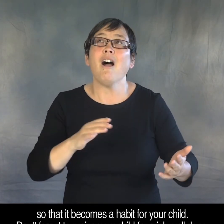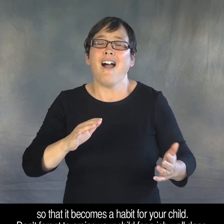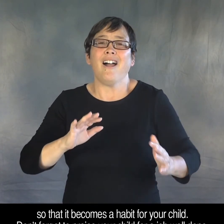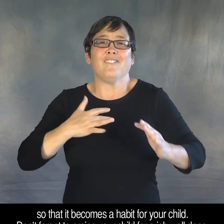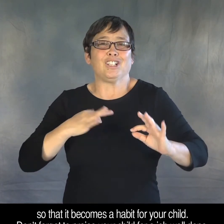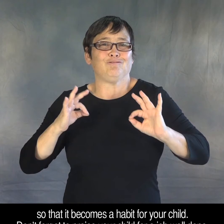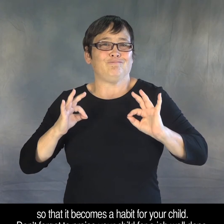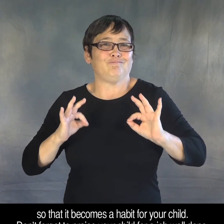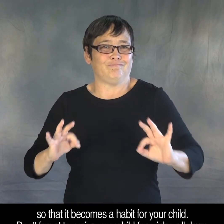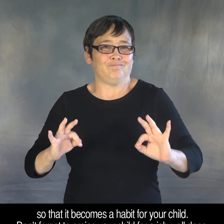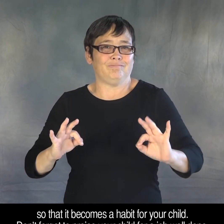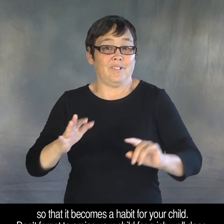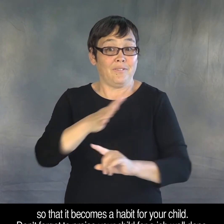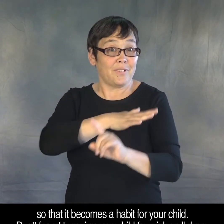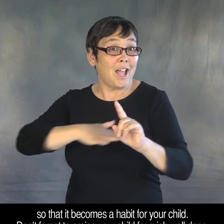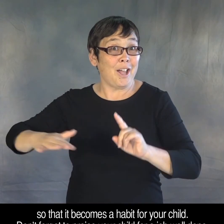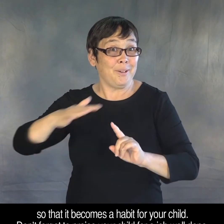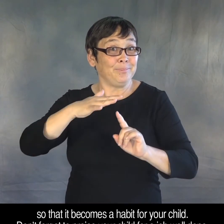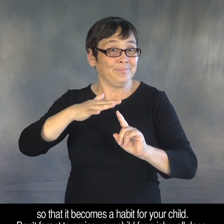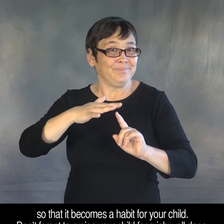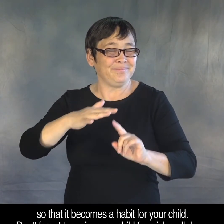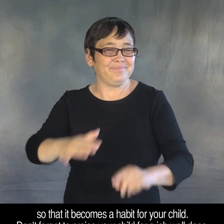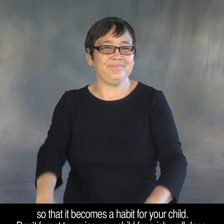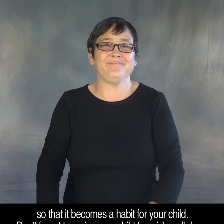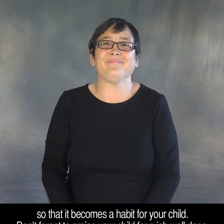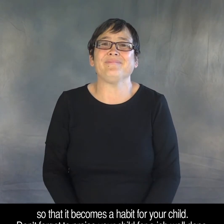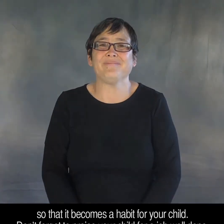Don't forget to praise your child for a job well done.